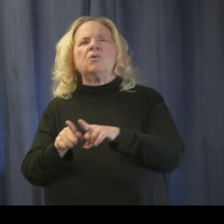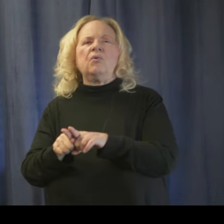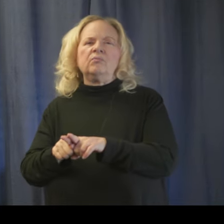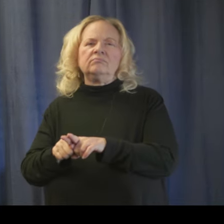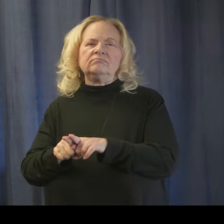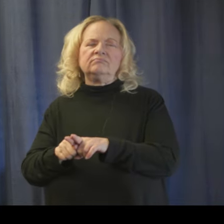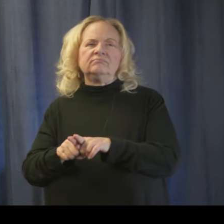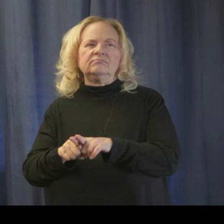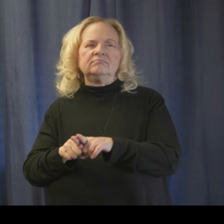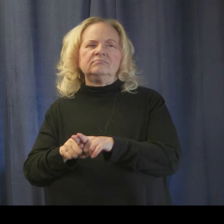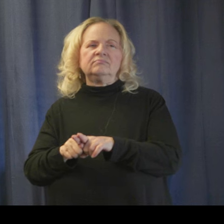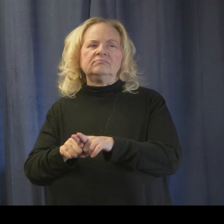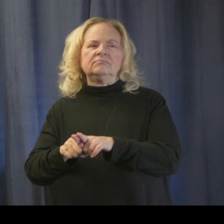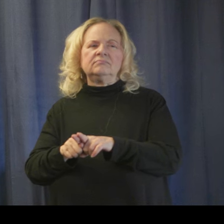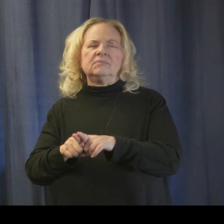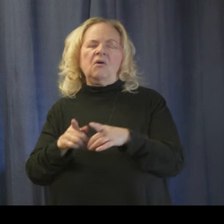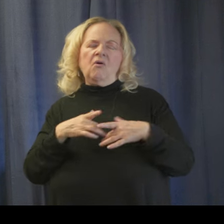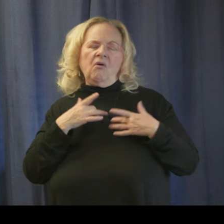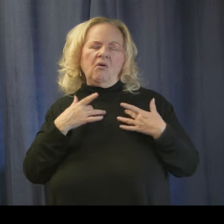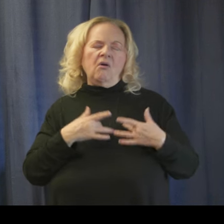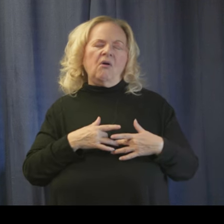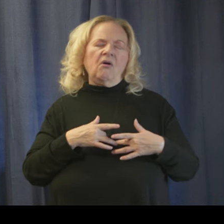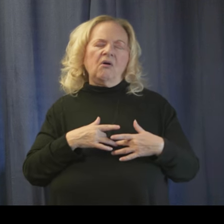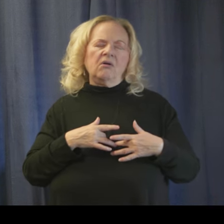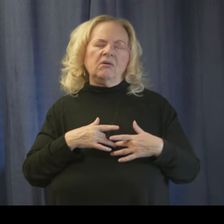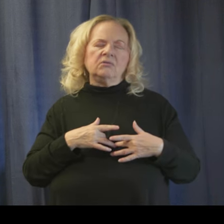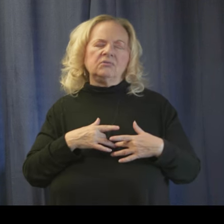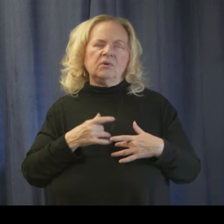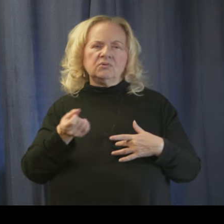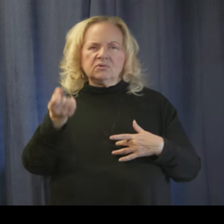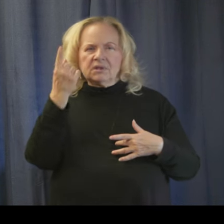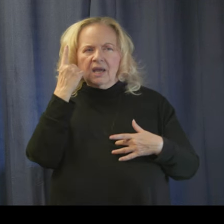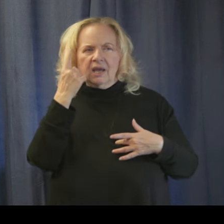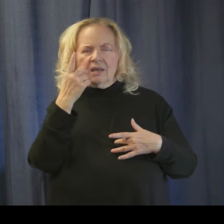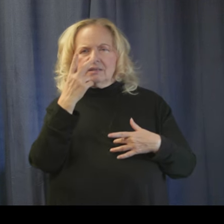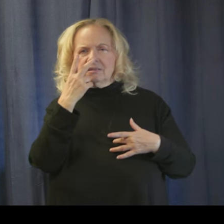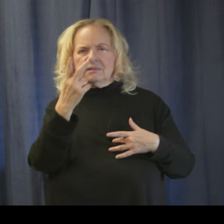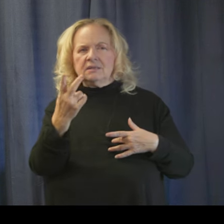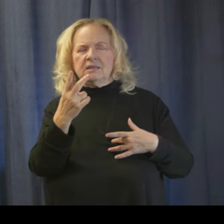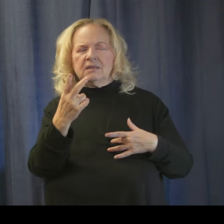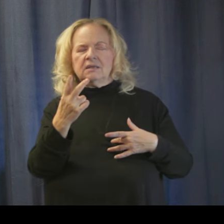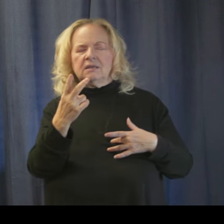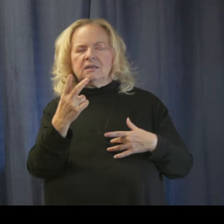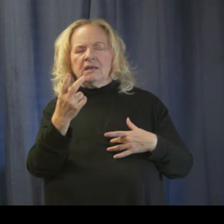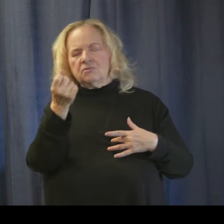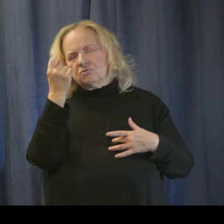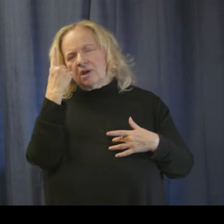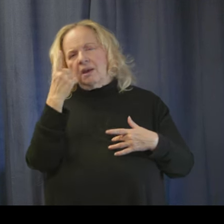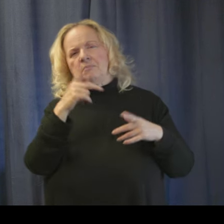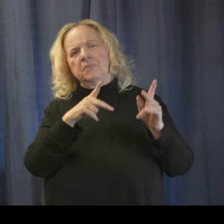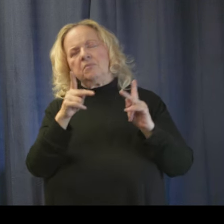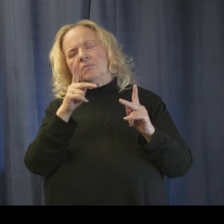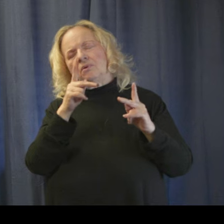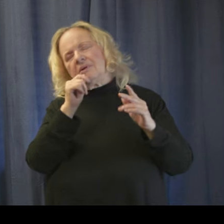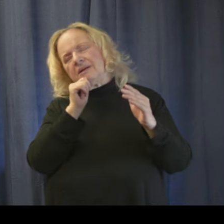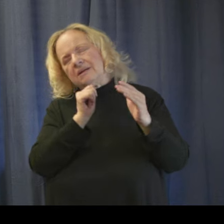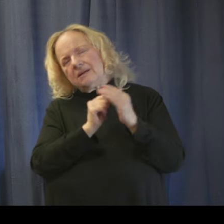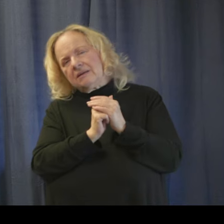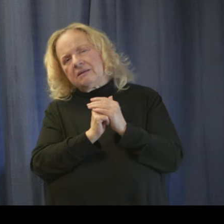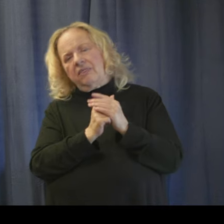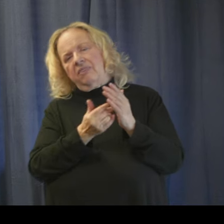well. Father, give us a heart to perceive and to see those things that are